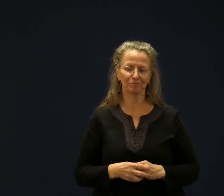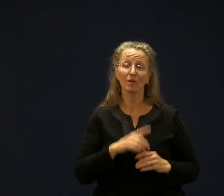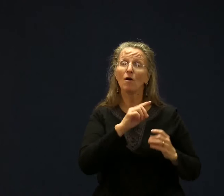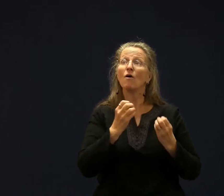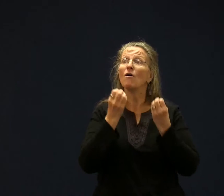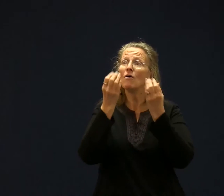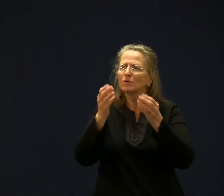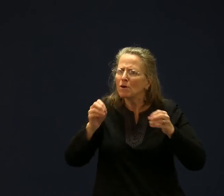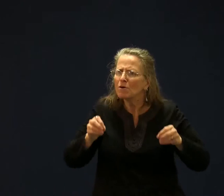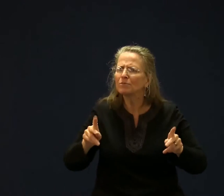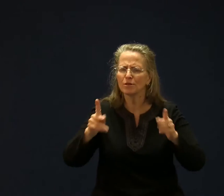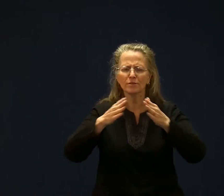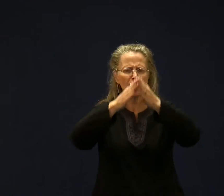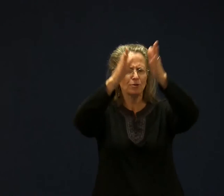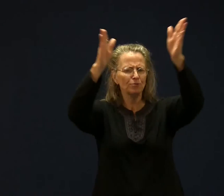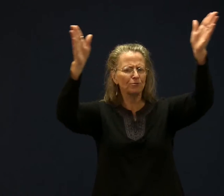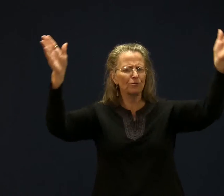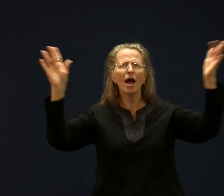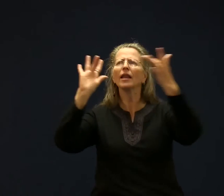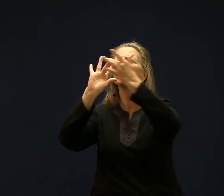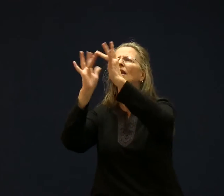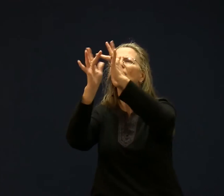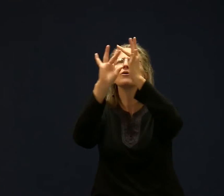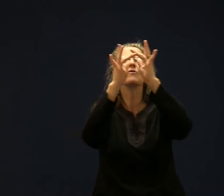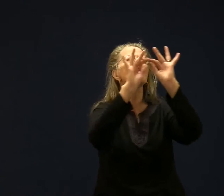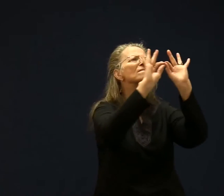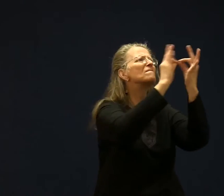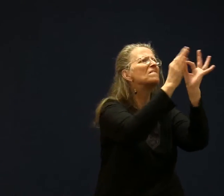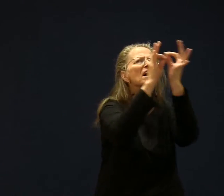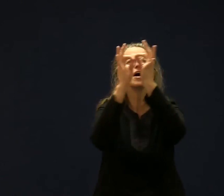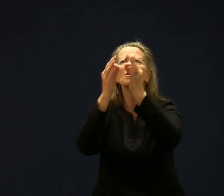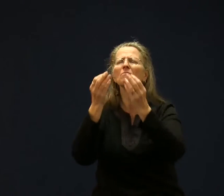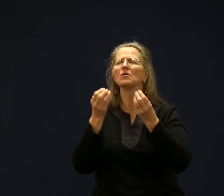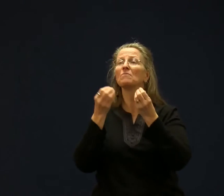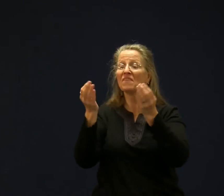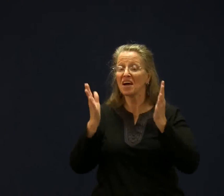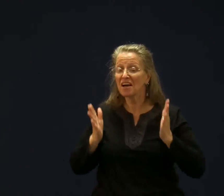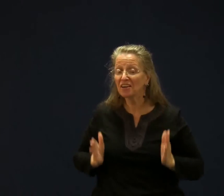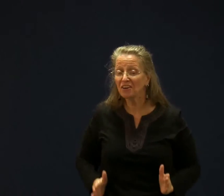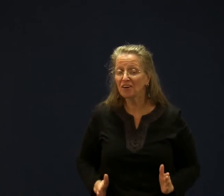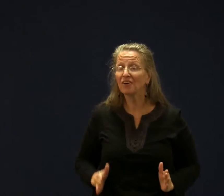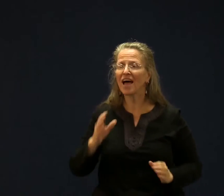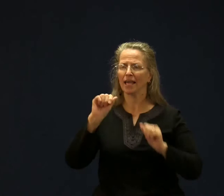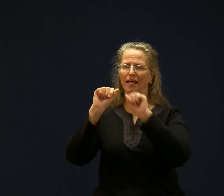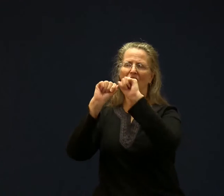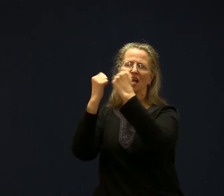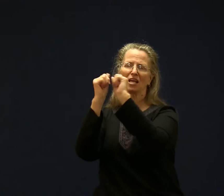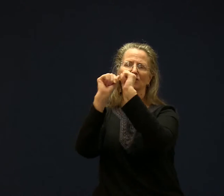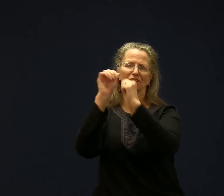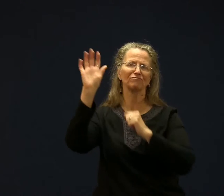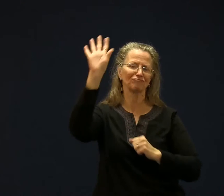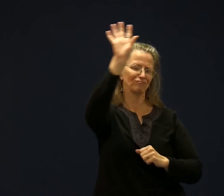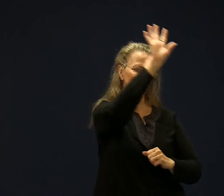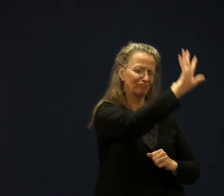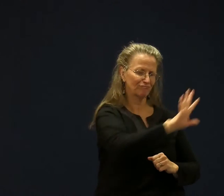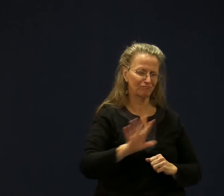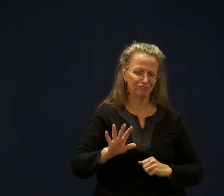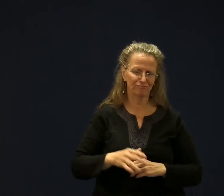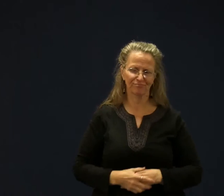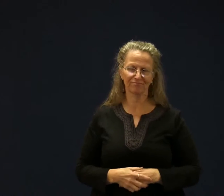Our program collaborates with both the families and the teams, providing an opportunity for networking with other families